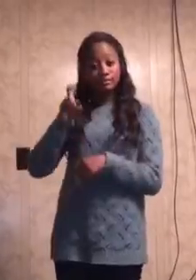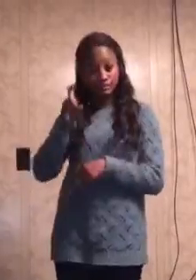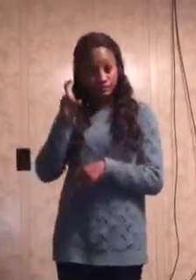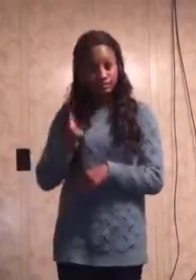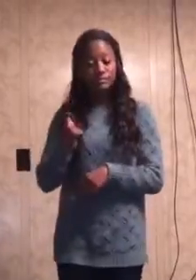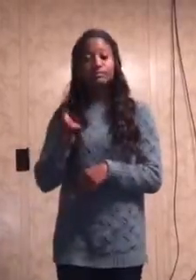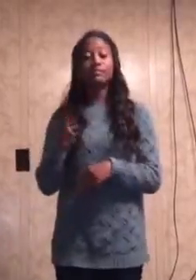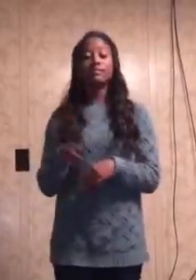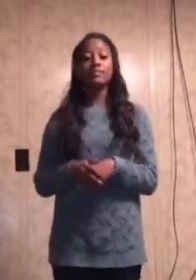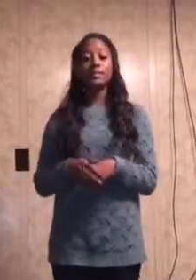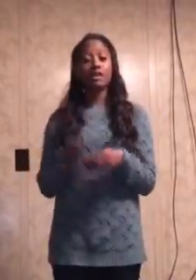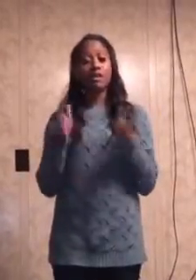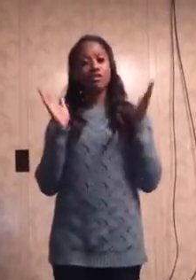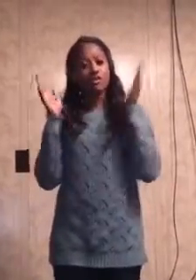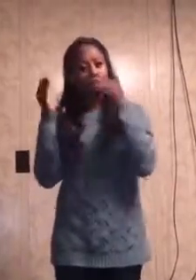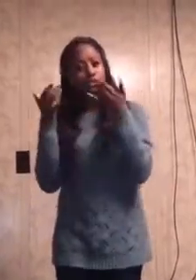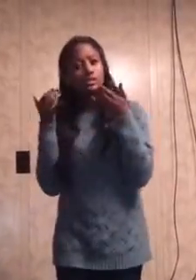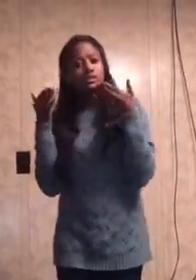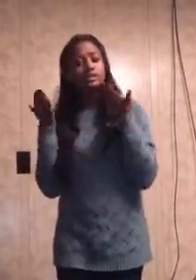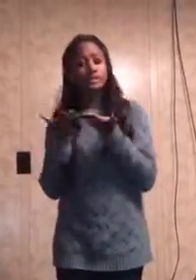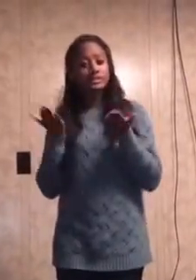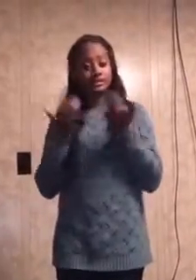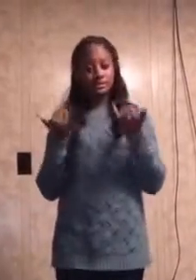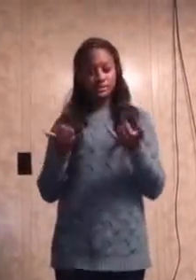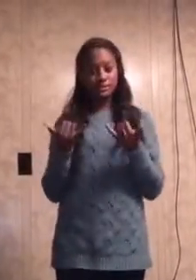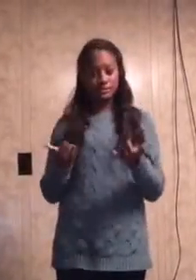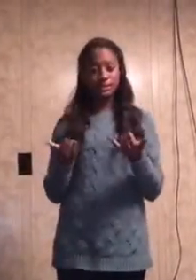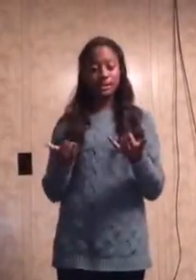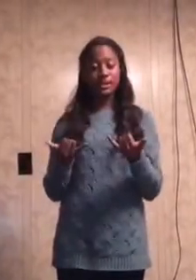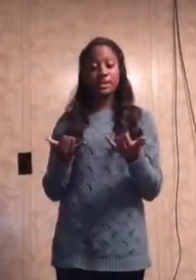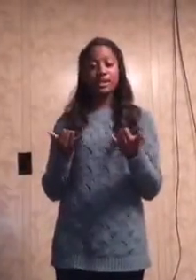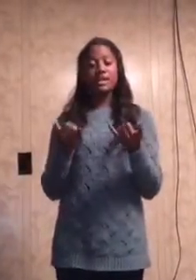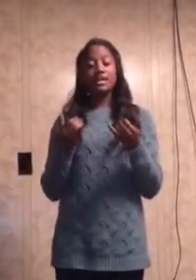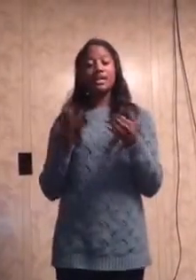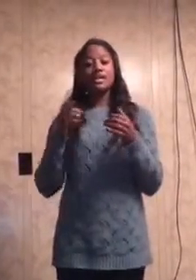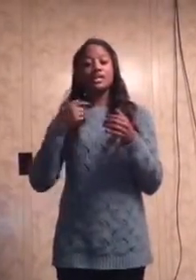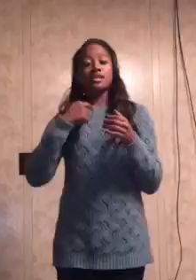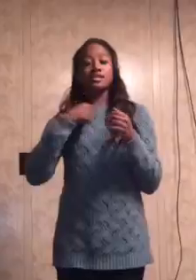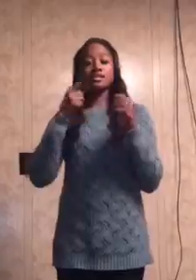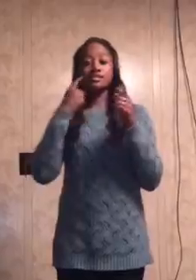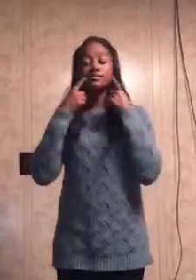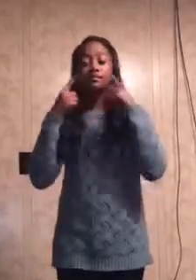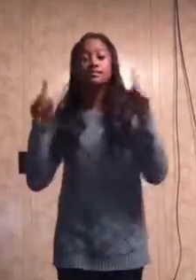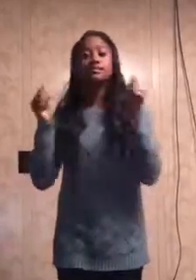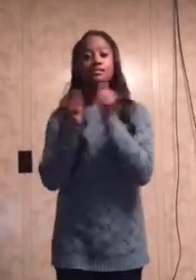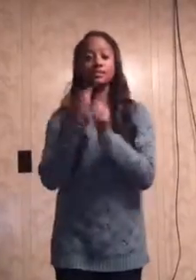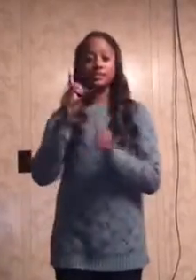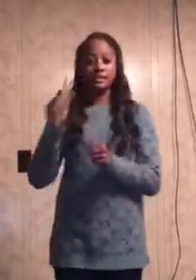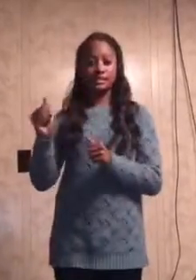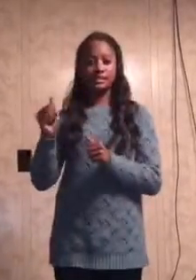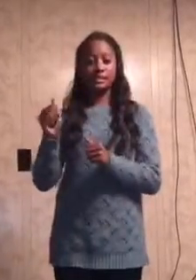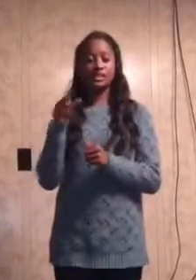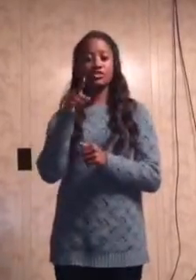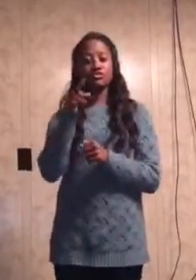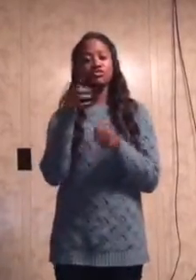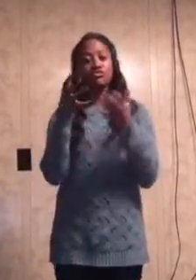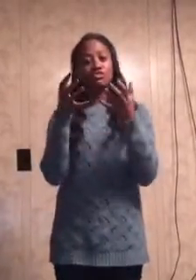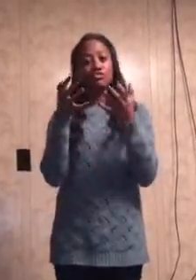succeeding in college with a disability. Our goal today is to give you some takeaway skills so that any new student graduating from high